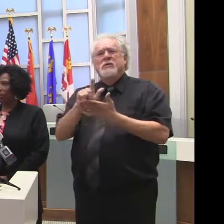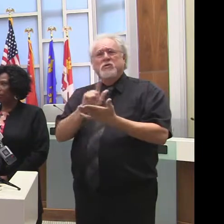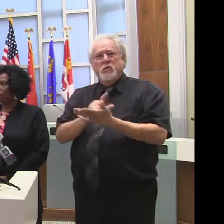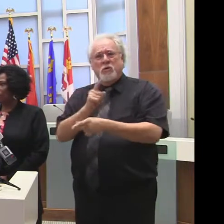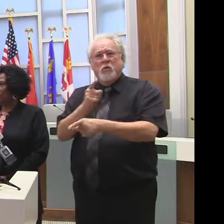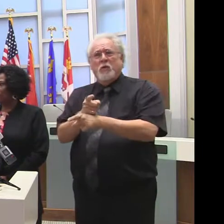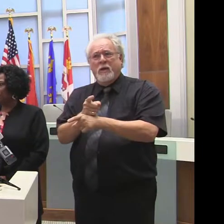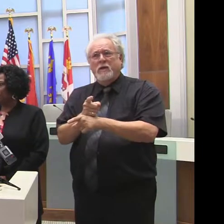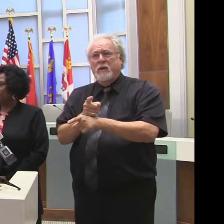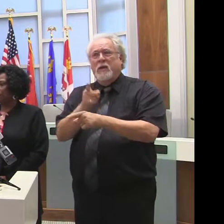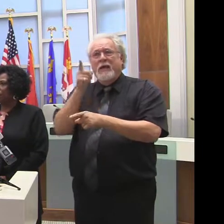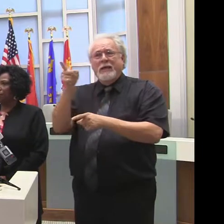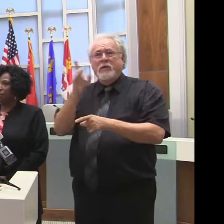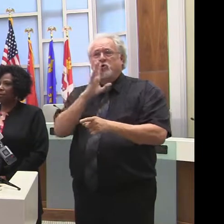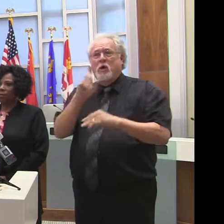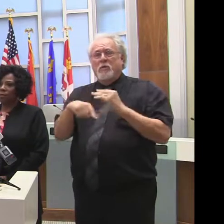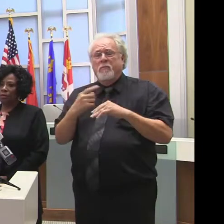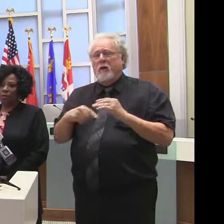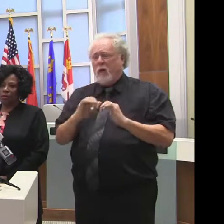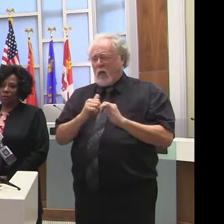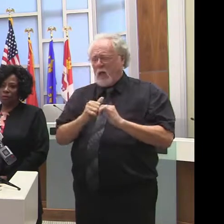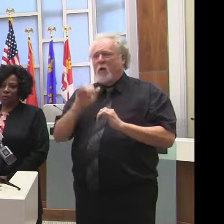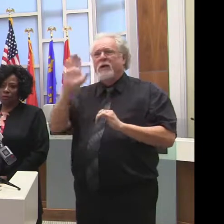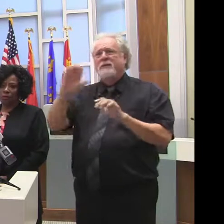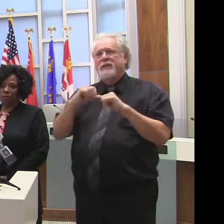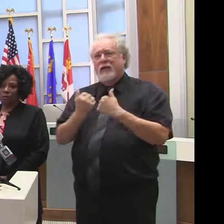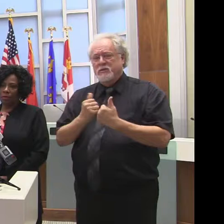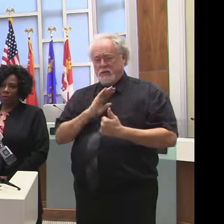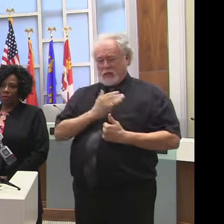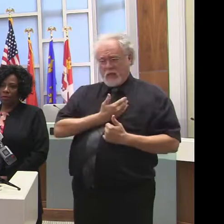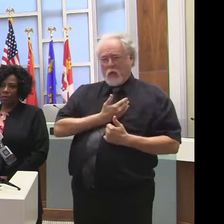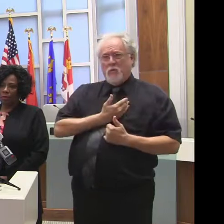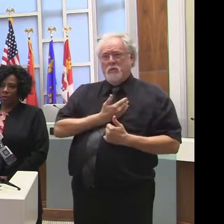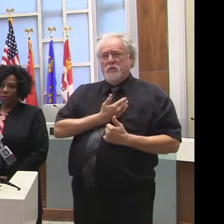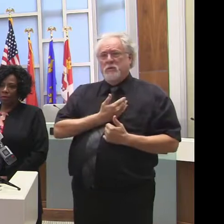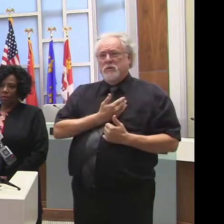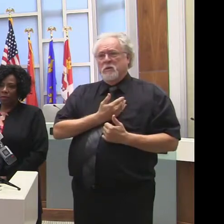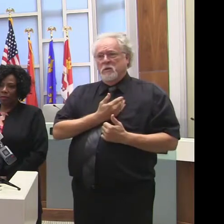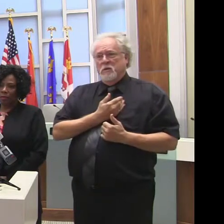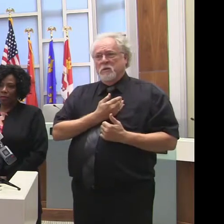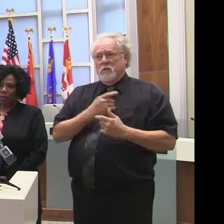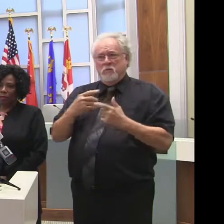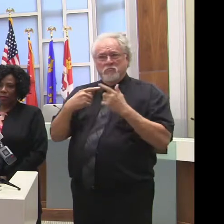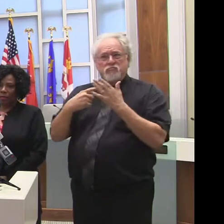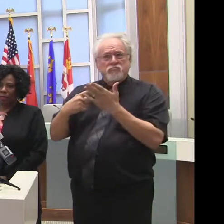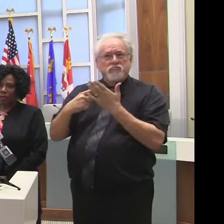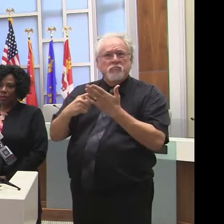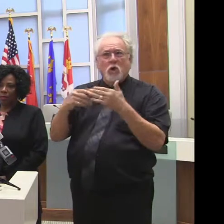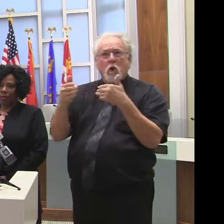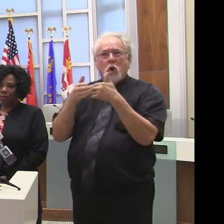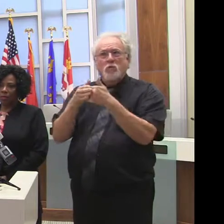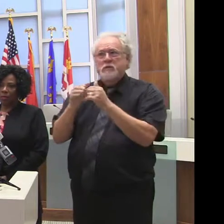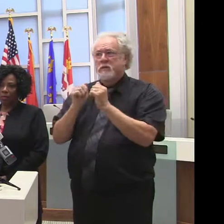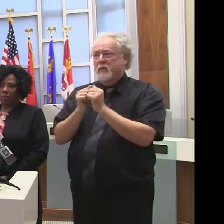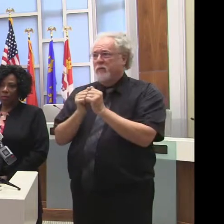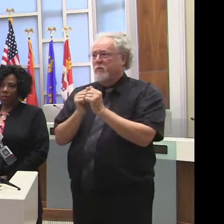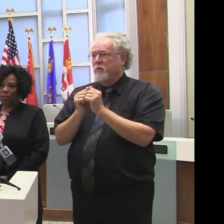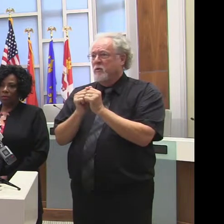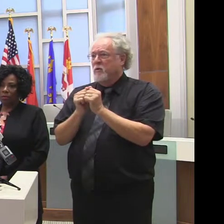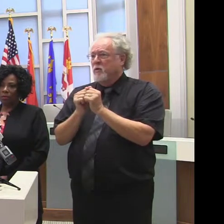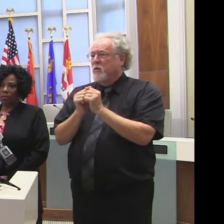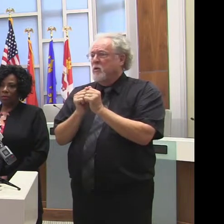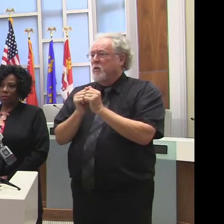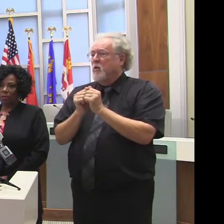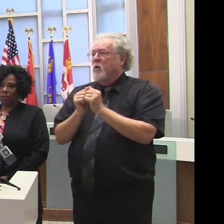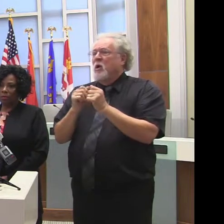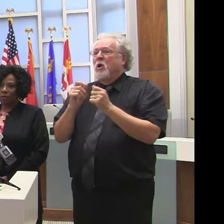correct today when he talked about how his agency and ours had been working very closely together